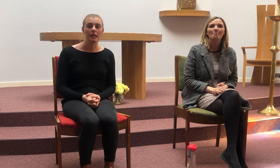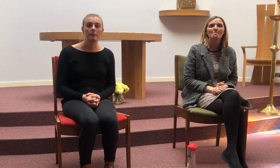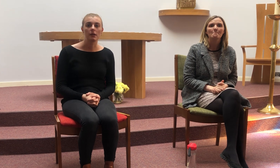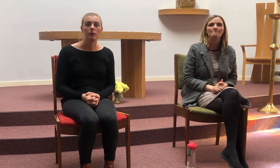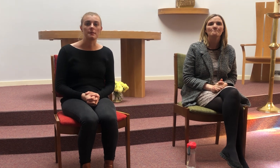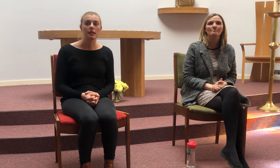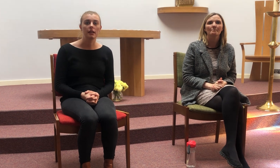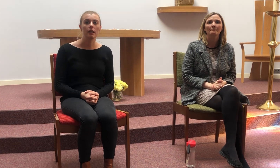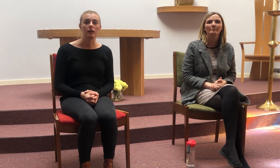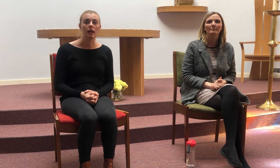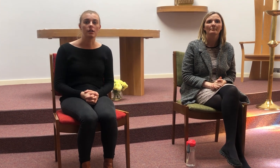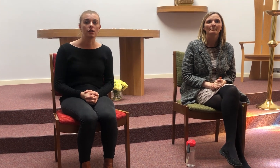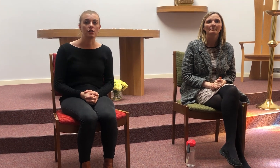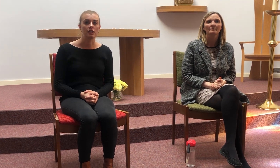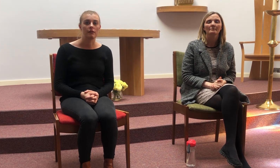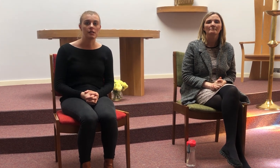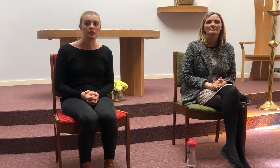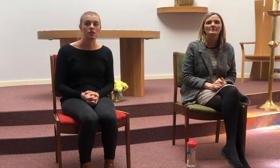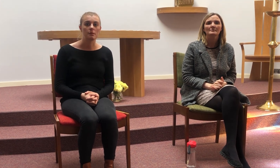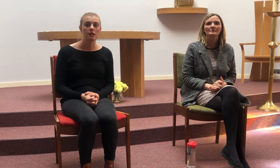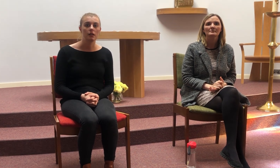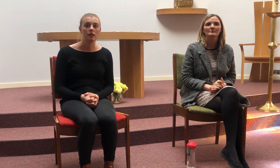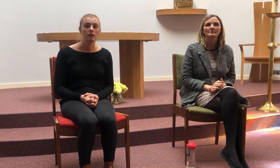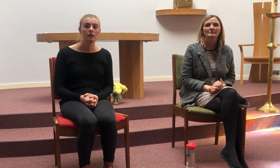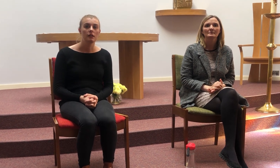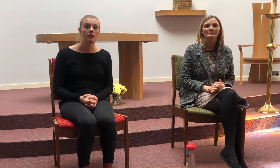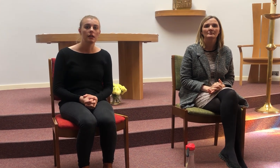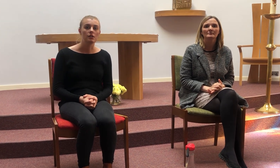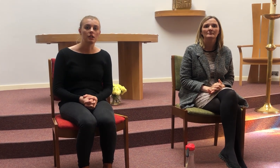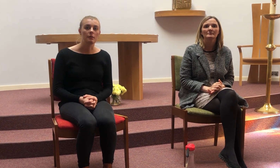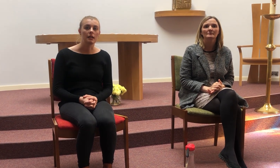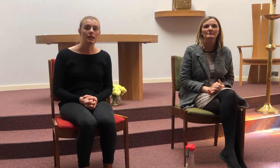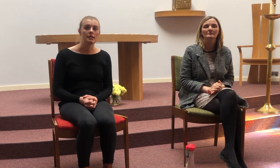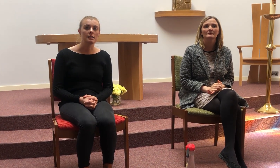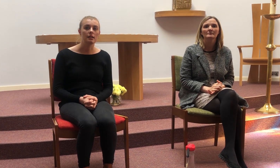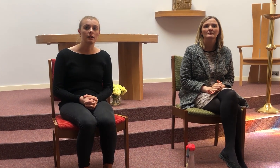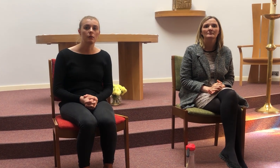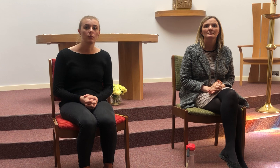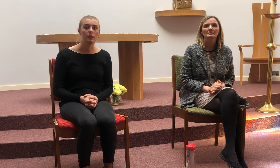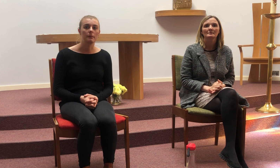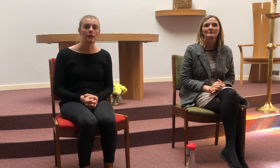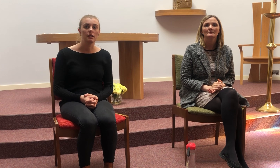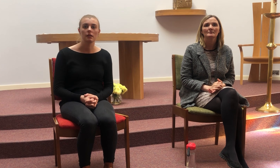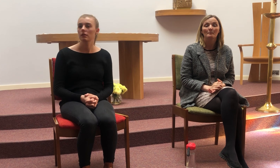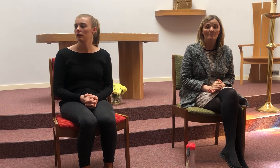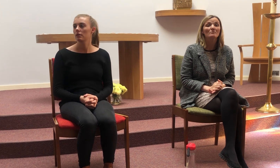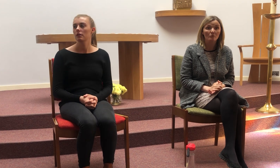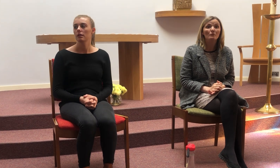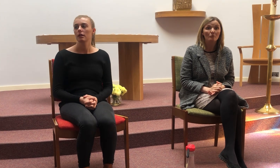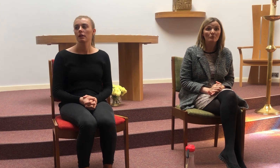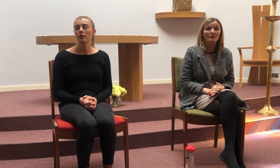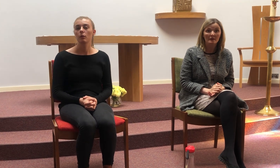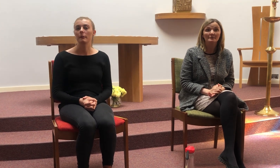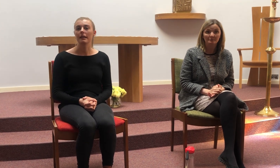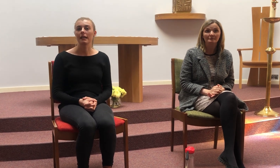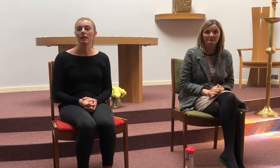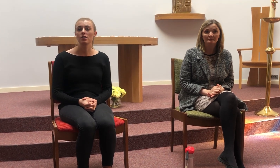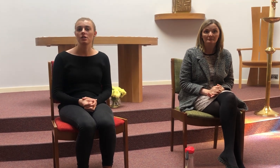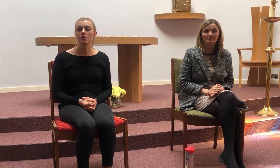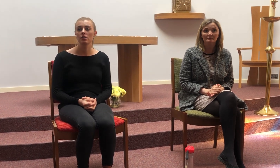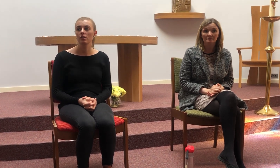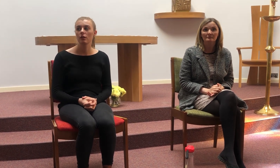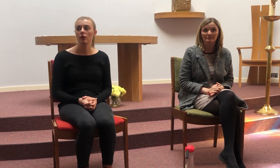You're saying about the website there, and you're going to start advertising jobs on it, and there's going to be a list. Will it be